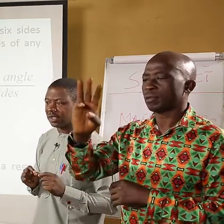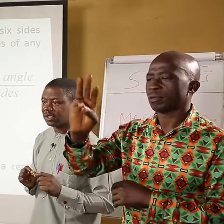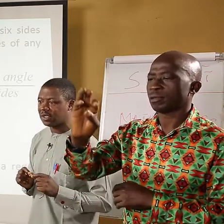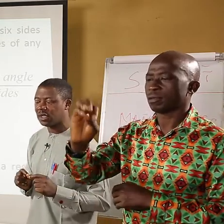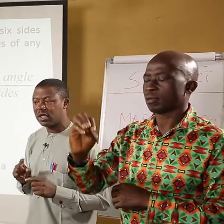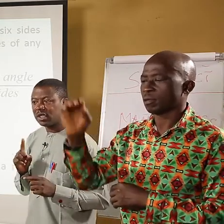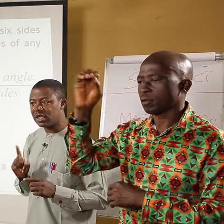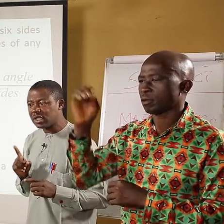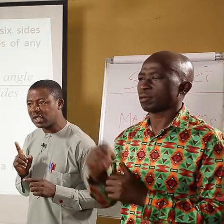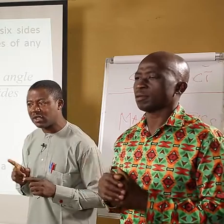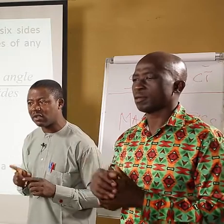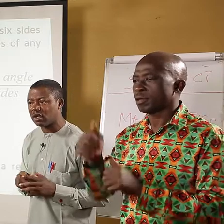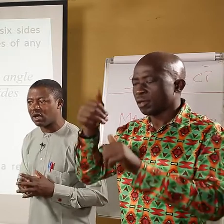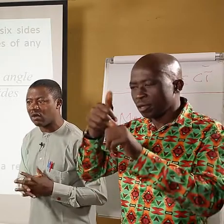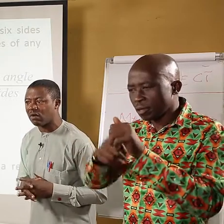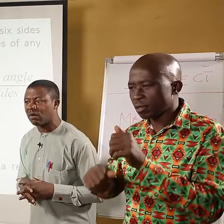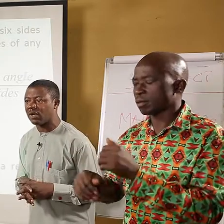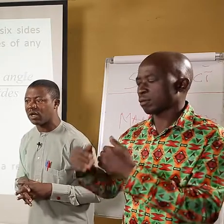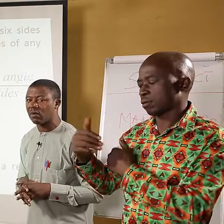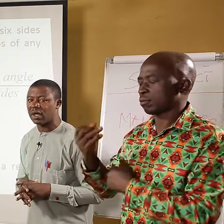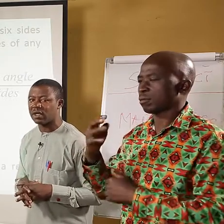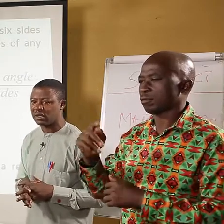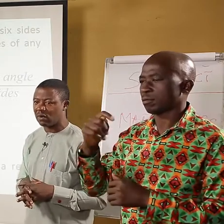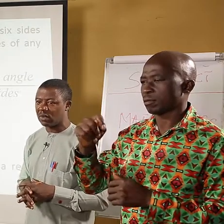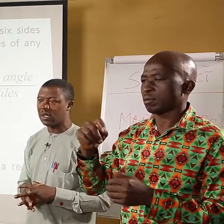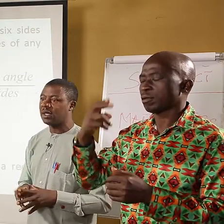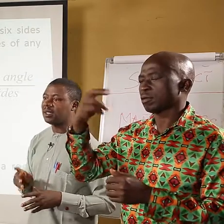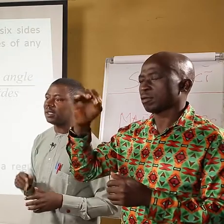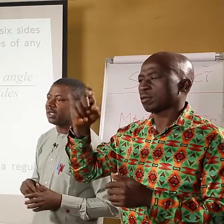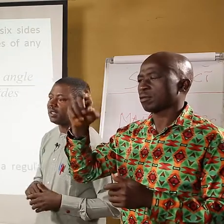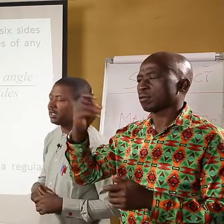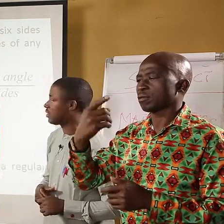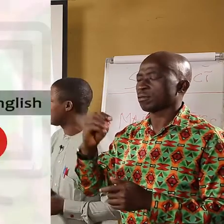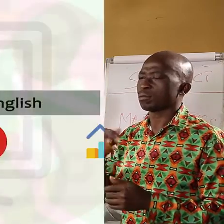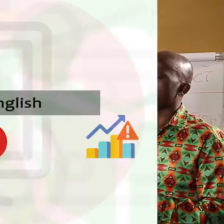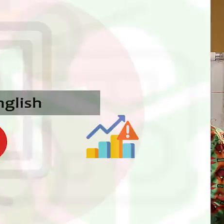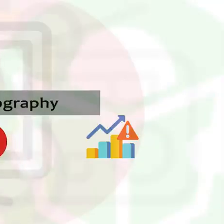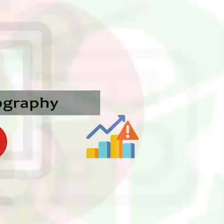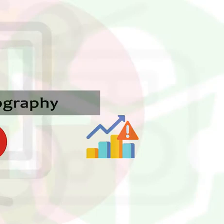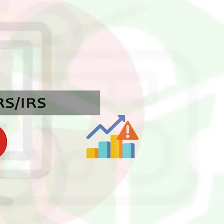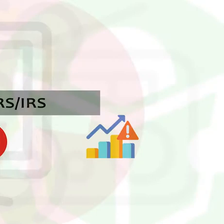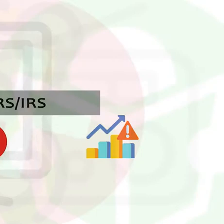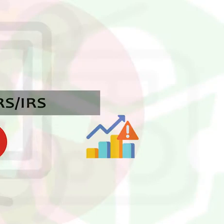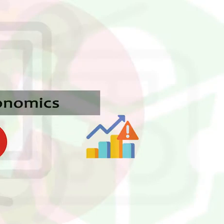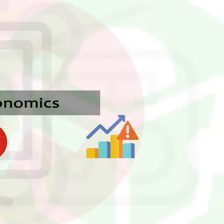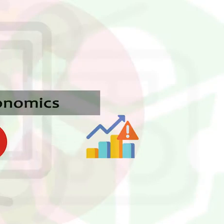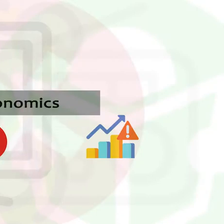60 degrees. Each exterior angle of a regular hexagon is 60